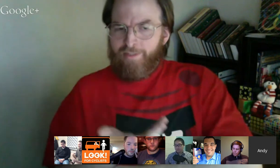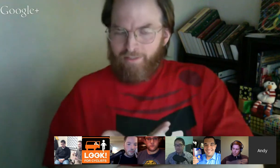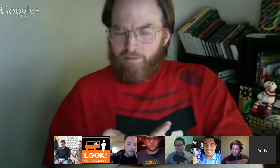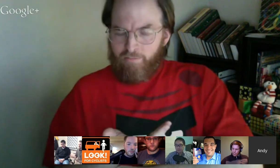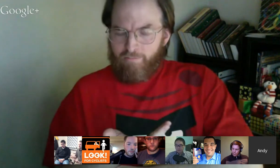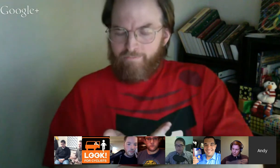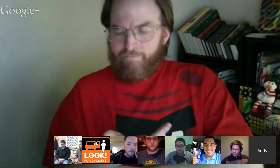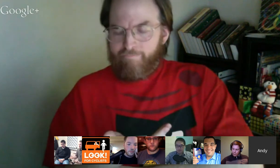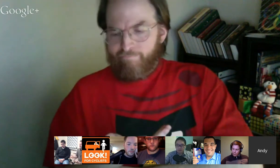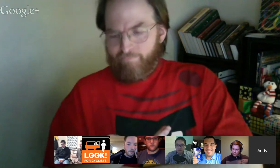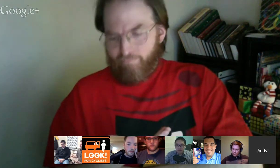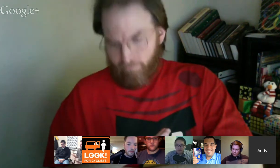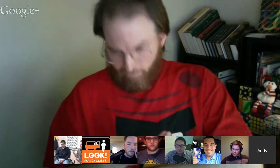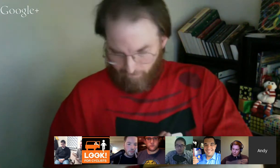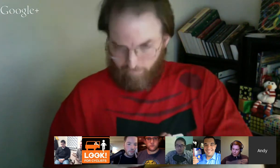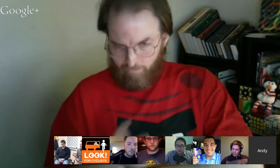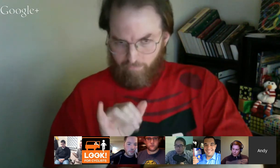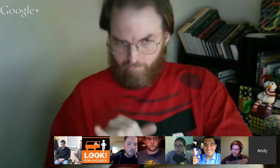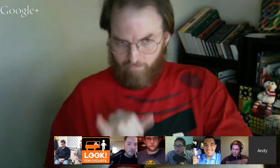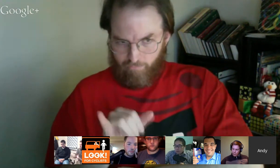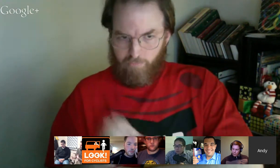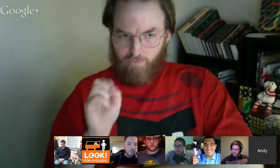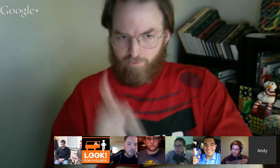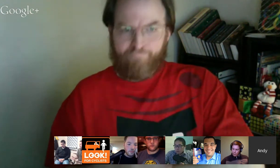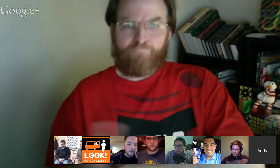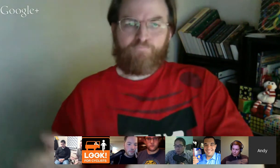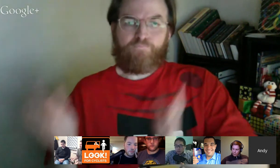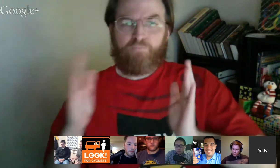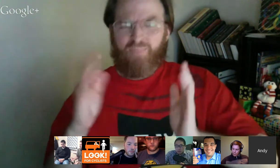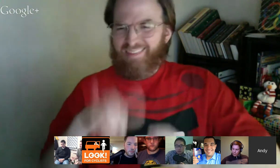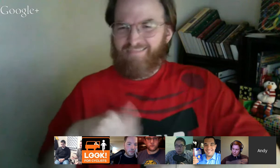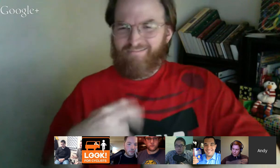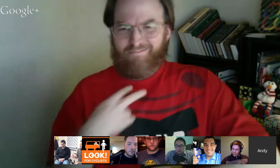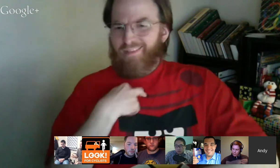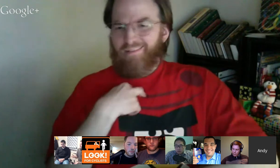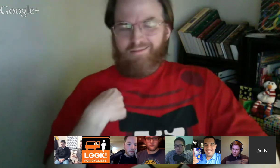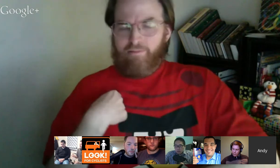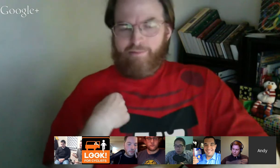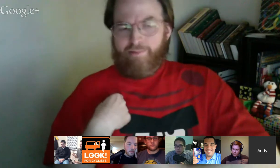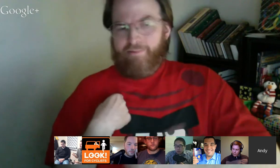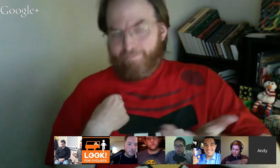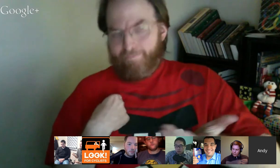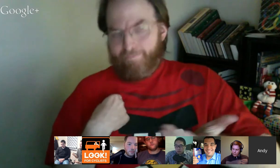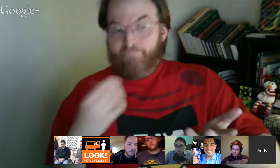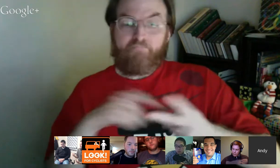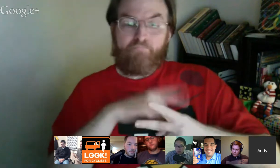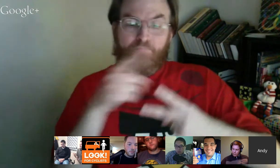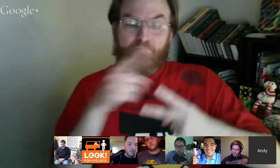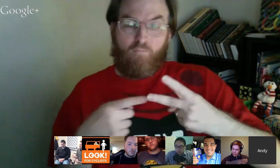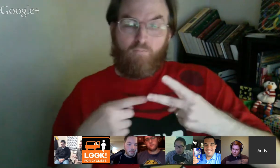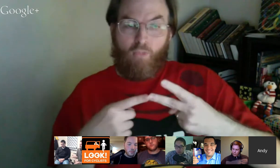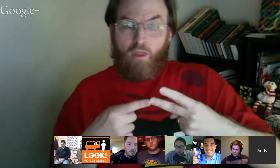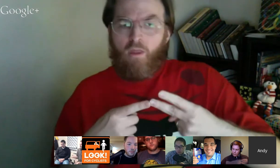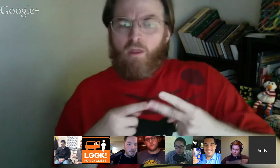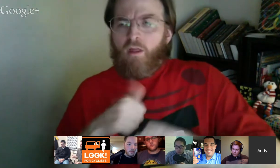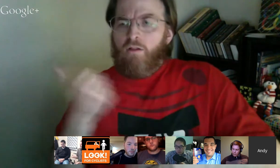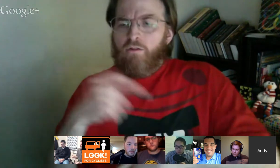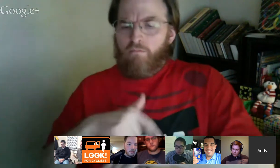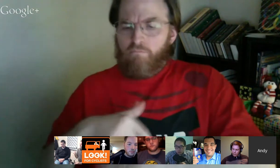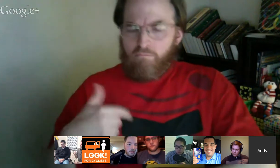because he was really misinformed about that because he was worried about our information going through a central party. So, and that really had me